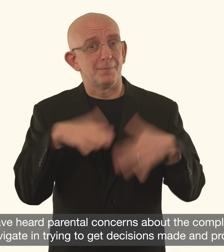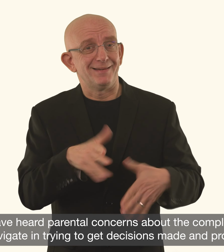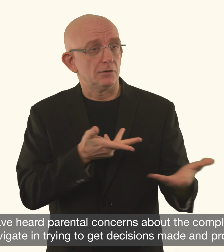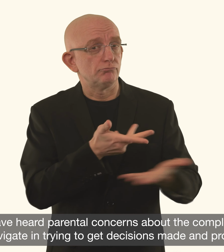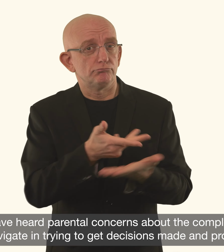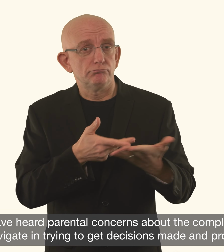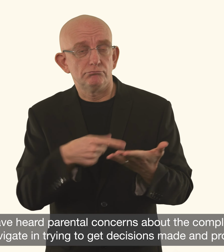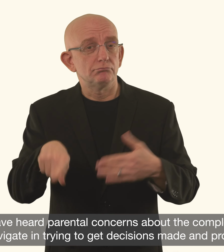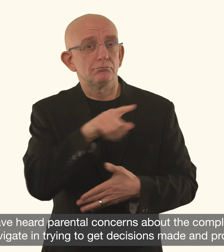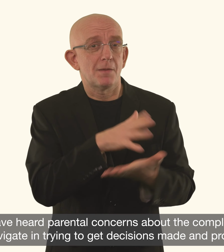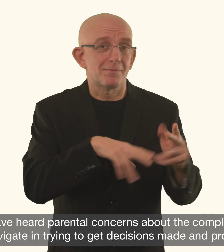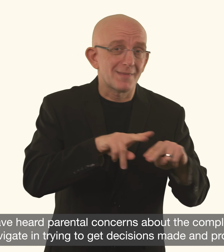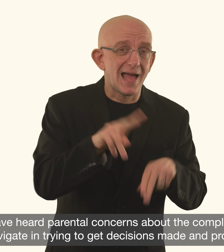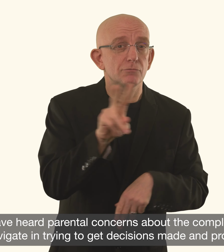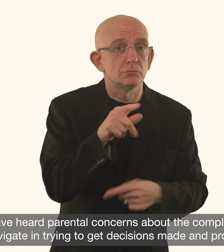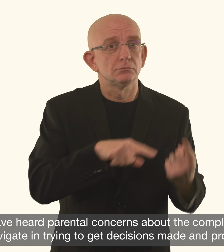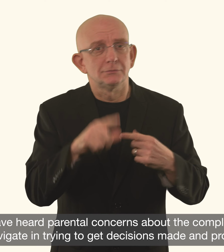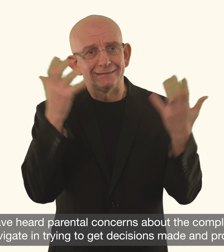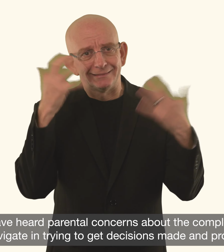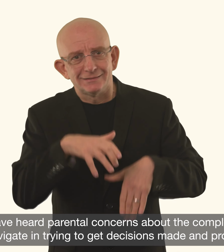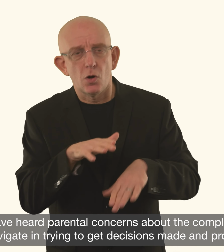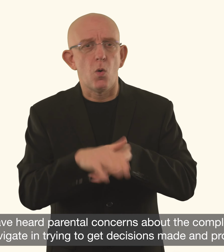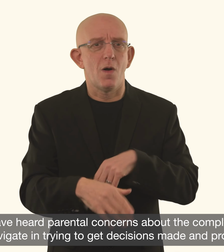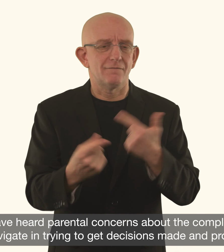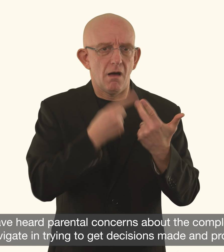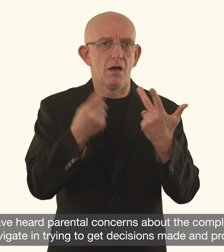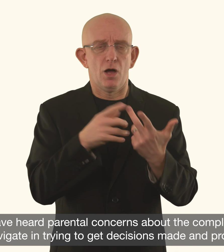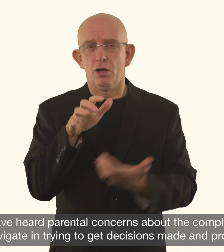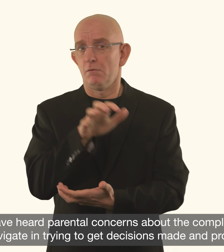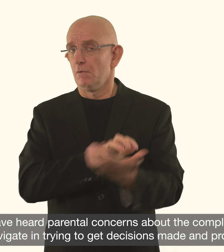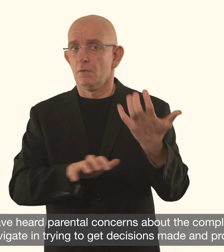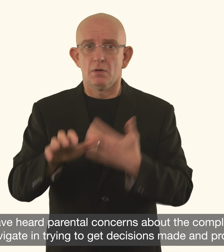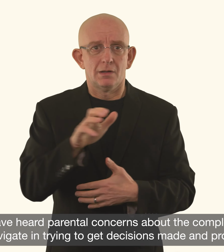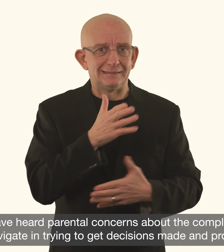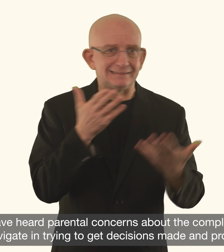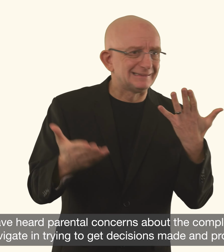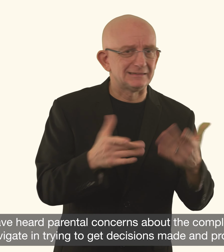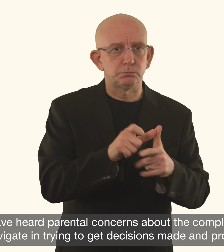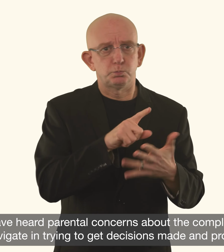parental concerns about the complexity they need to navigate in trying to get decisions made and provision agreed.